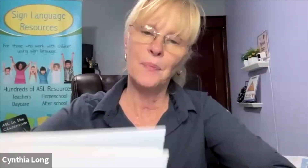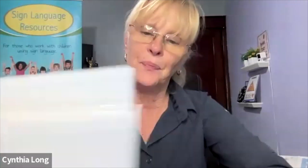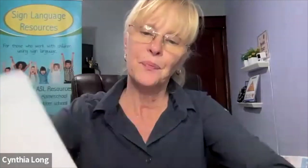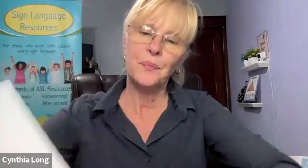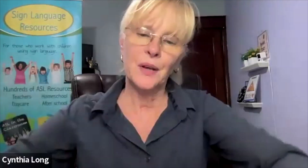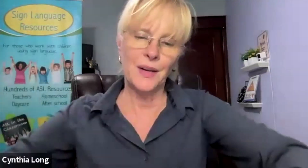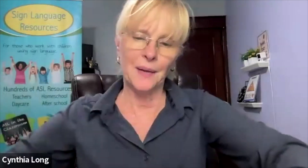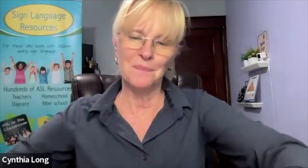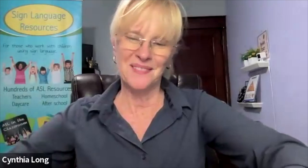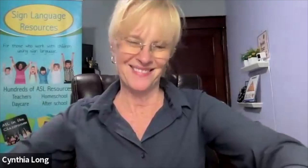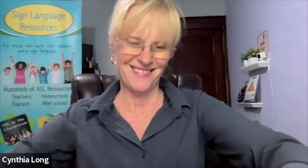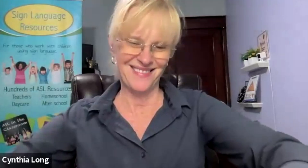Okay.